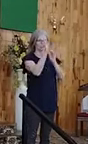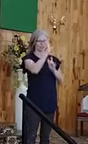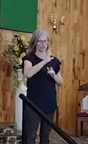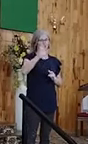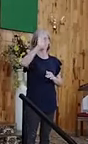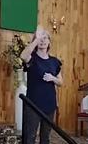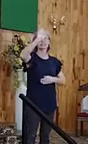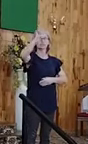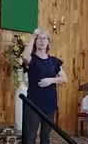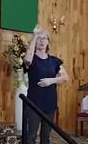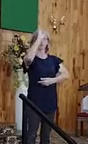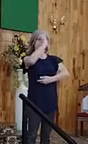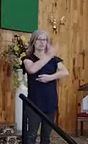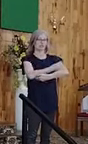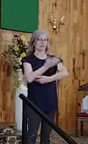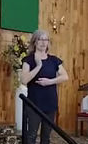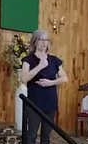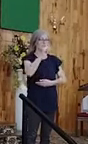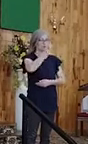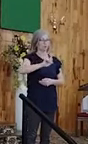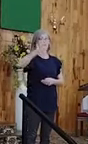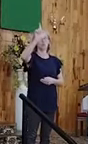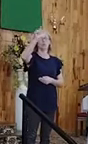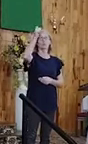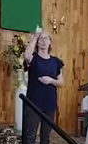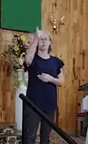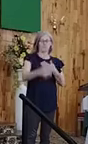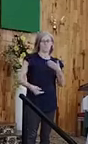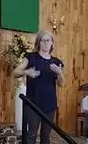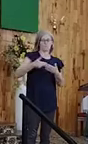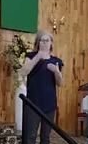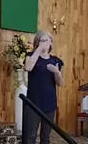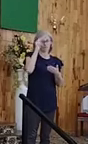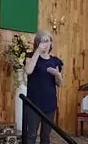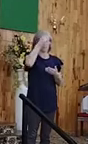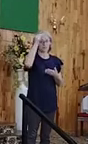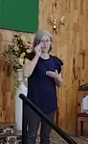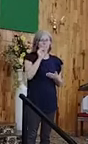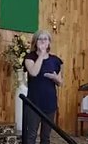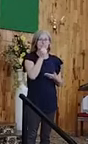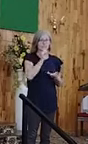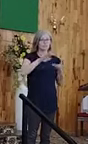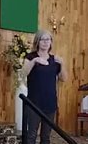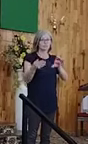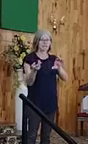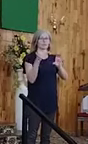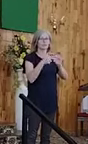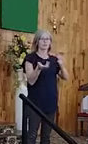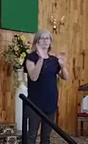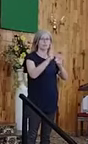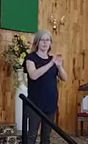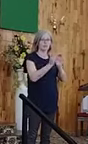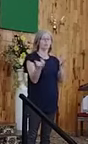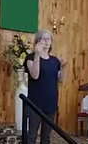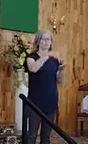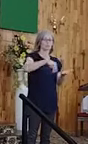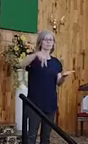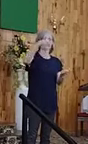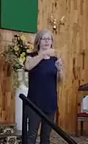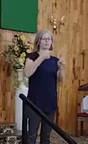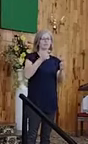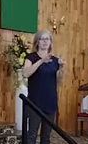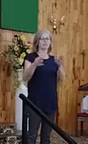Jesus Christ, his only Son, our Lord, who was born of the Virgin Mary, suffered death and was buried, rose again